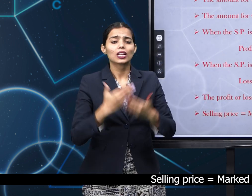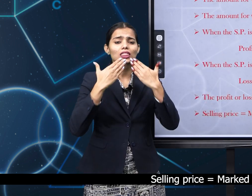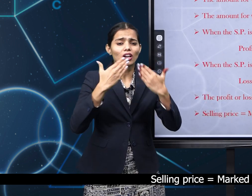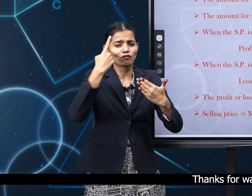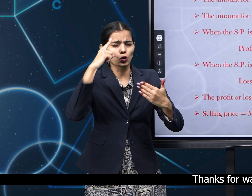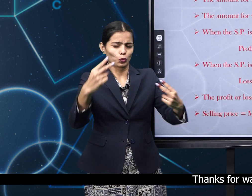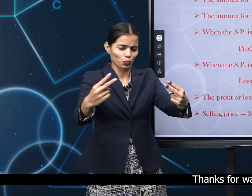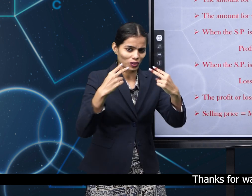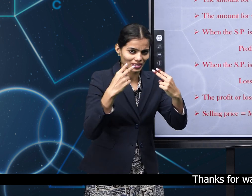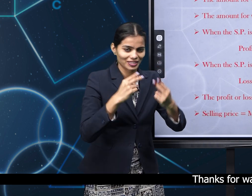Thanks for watching.